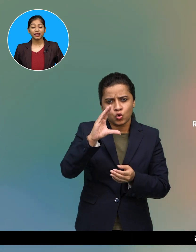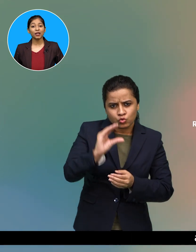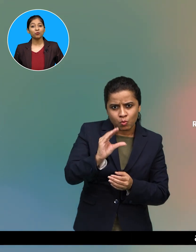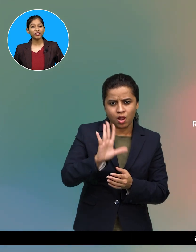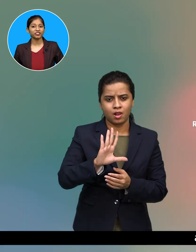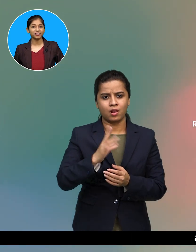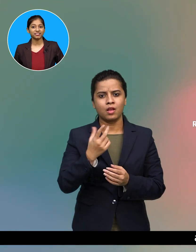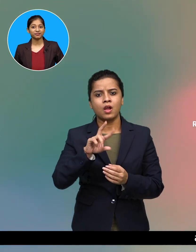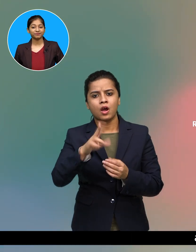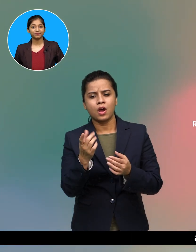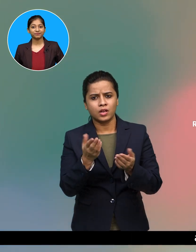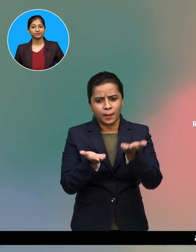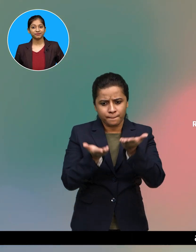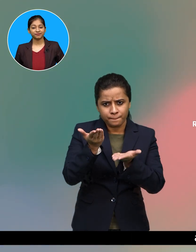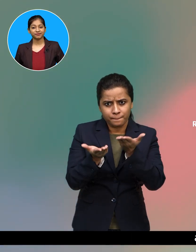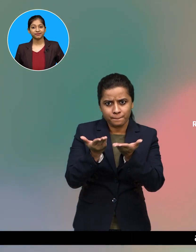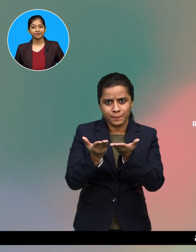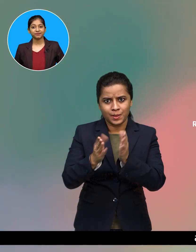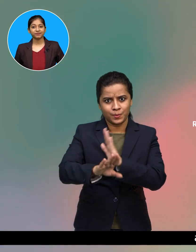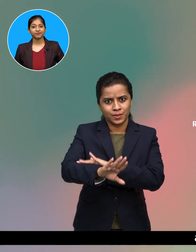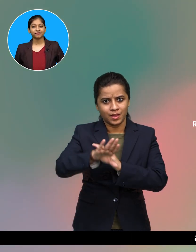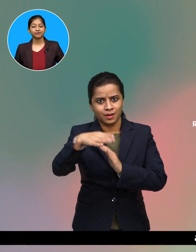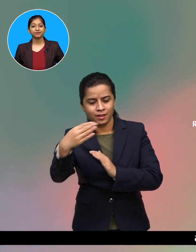atrium and ventricle.